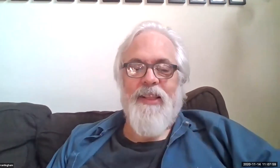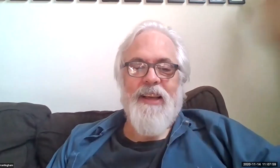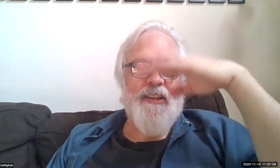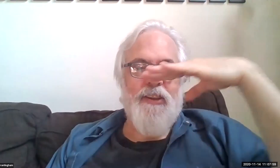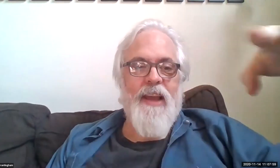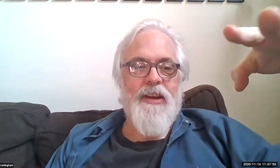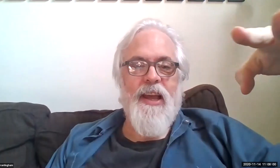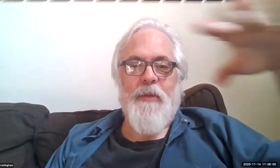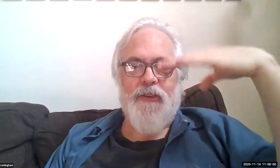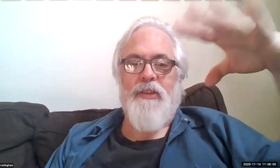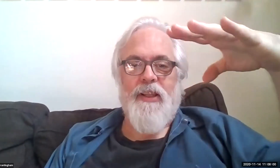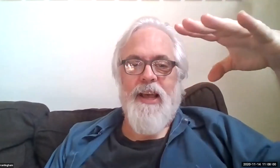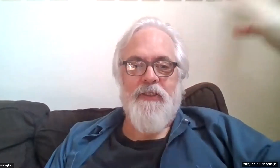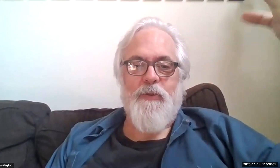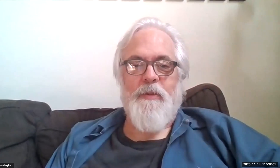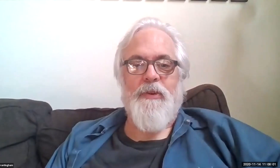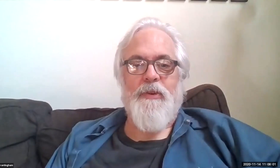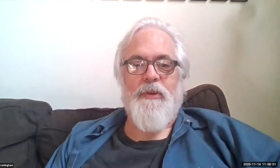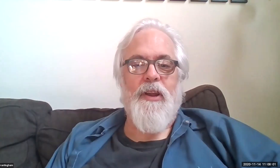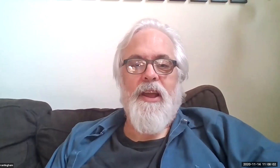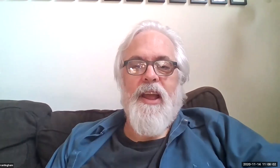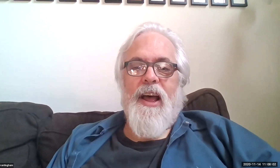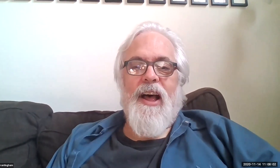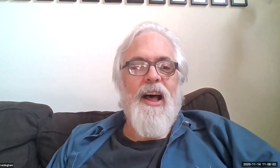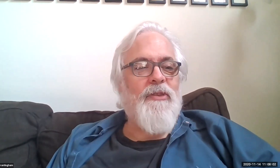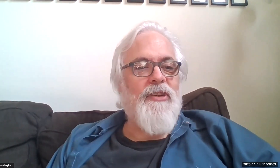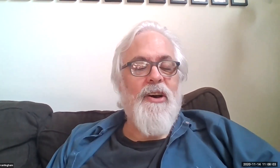Just like my classes, I do that every time. I start the class and then remember to record.